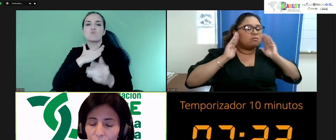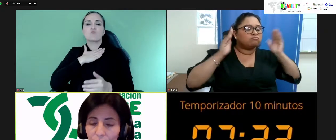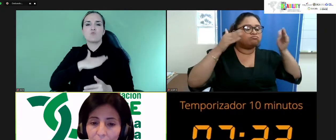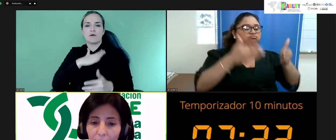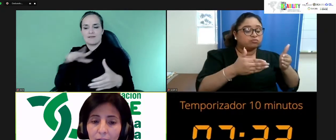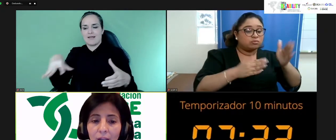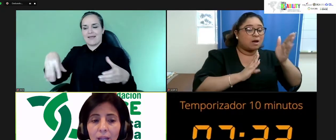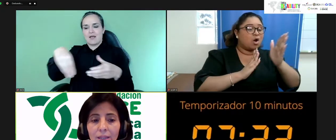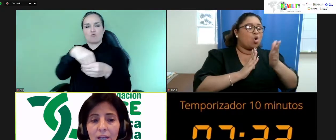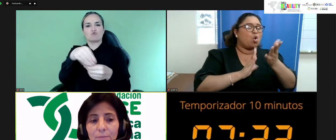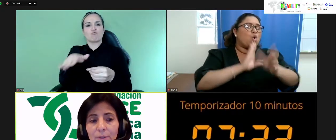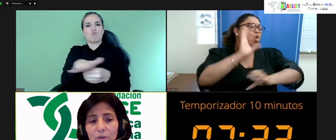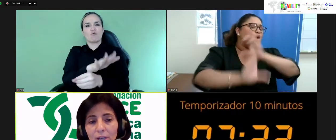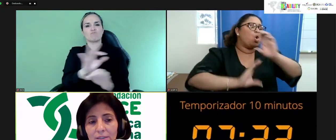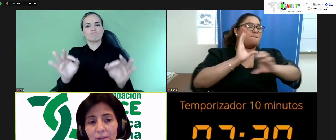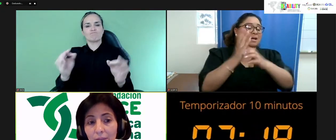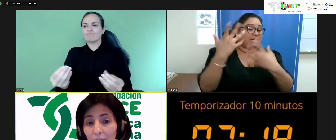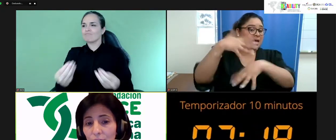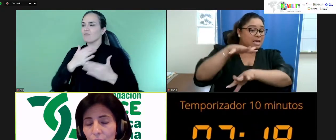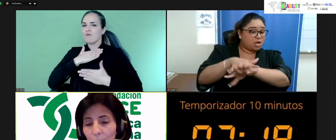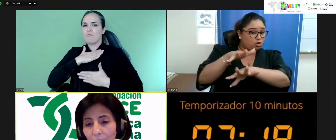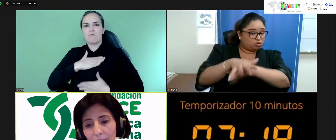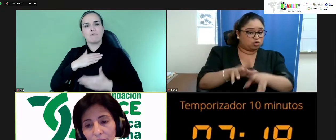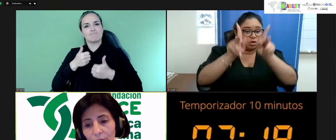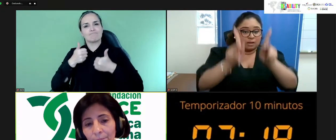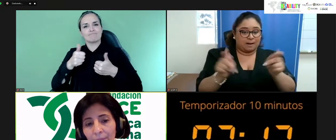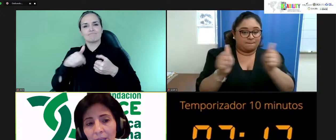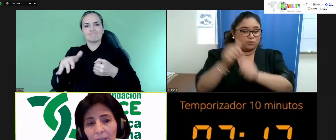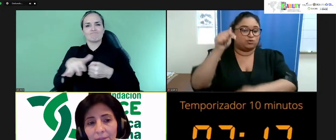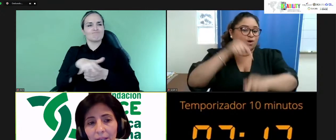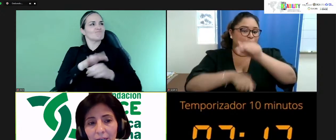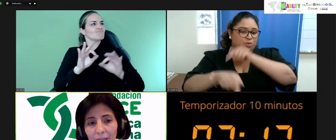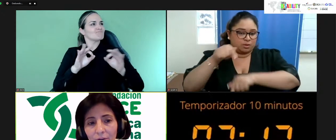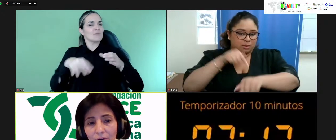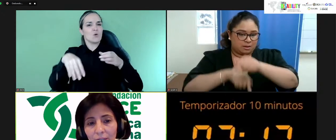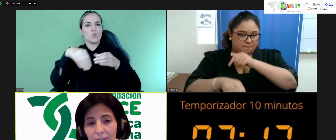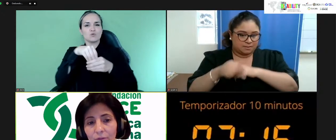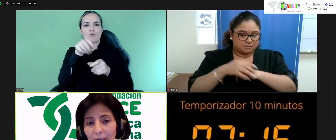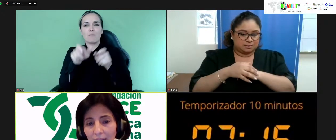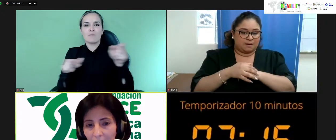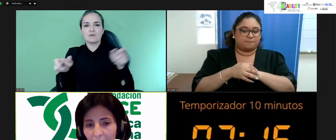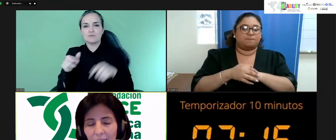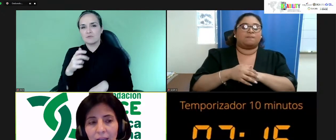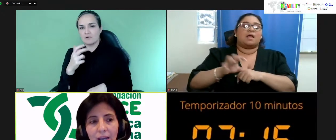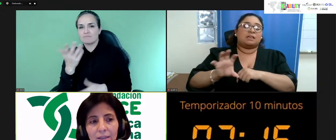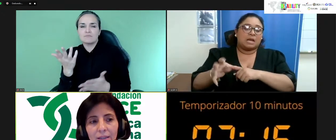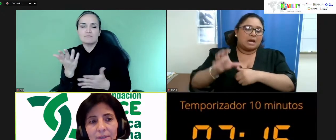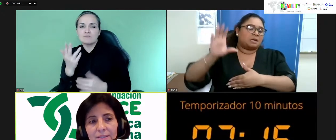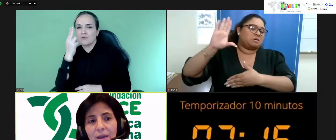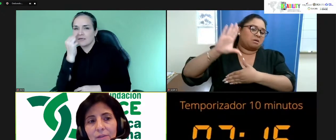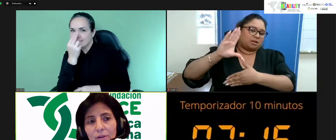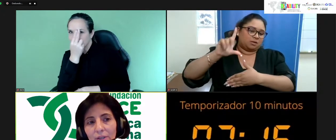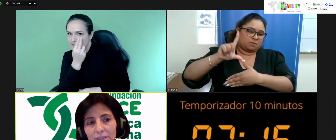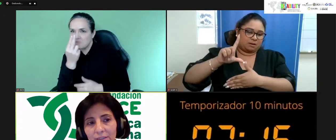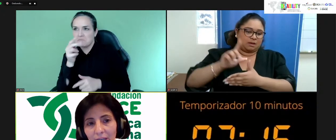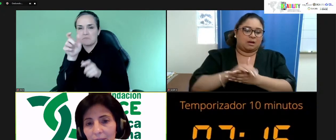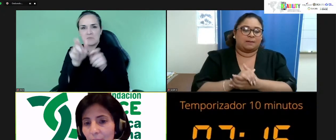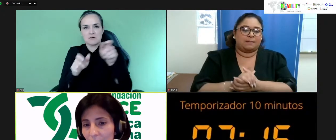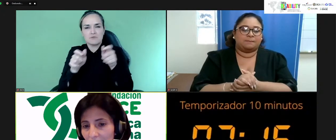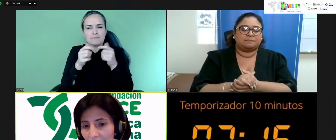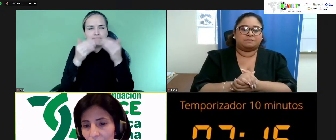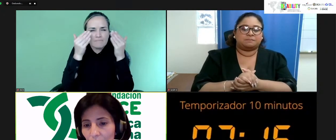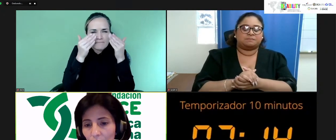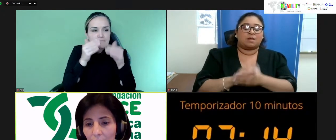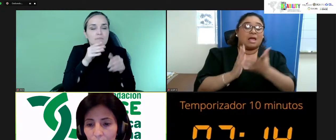favor of social full social inclusion of blind people over those who with low vision in the latin